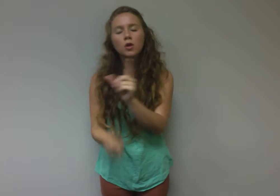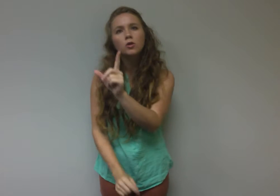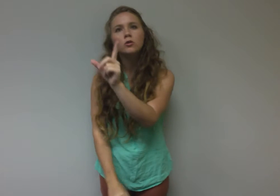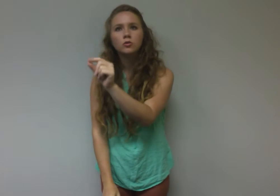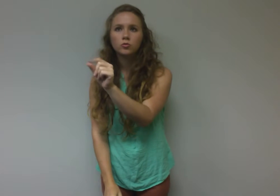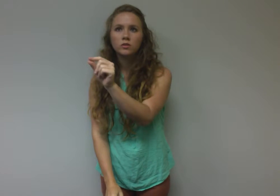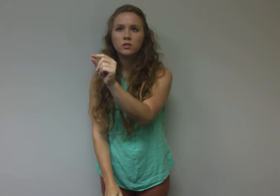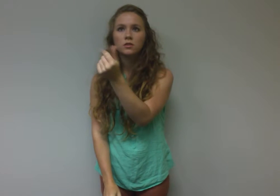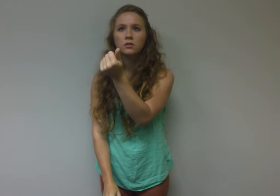28